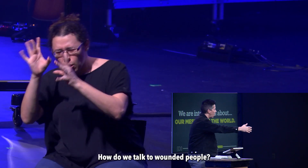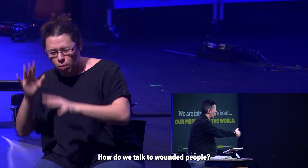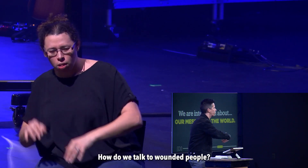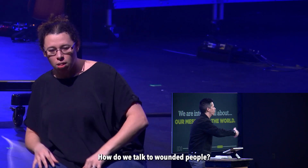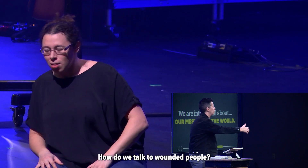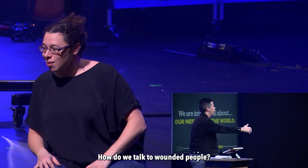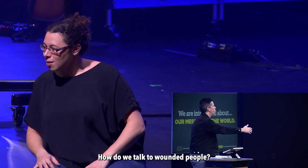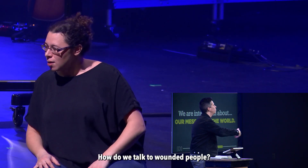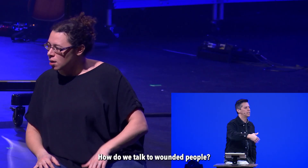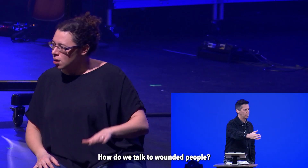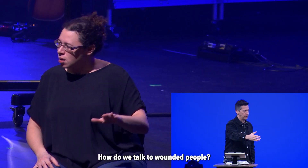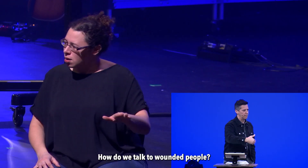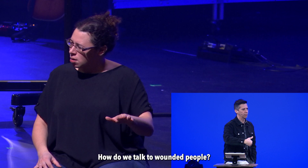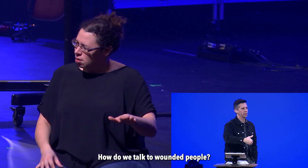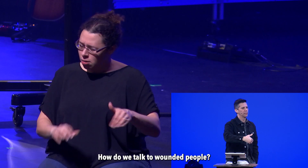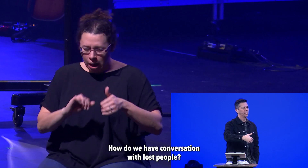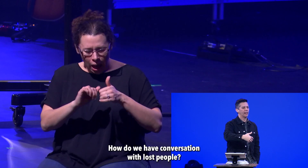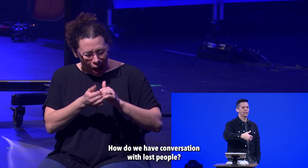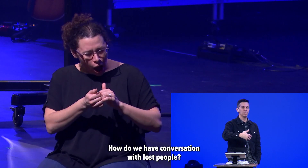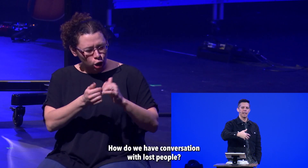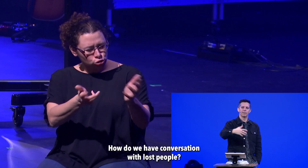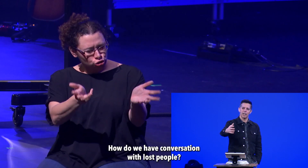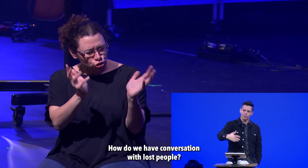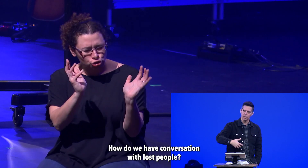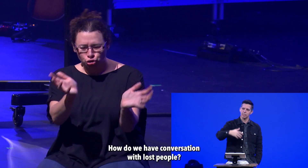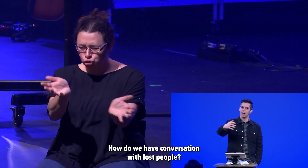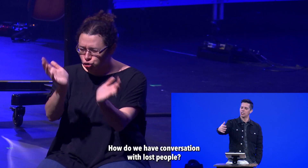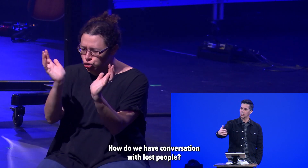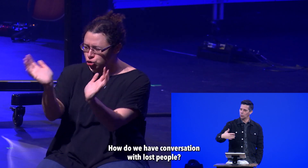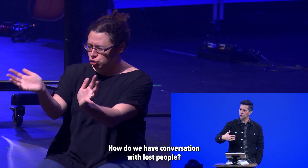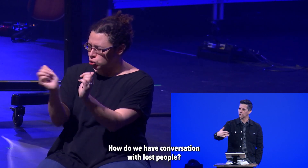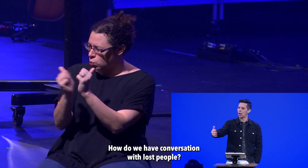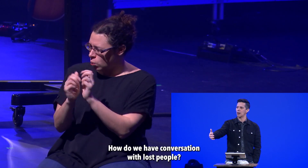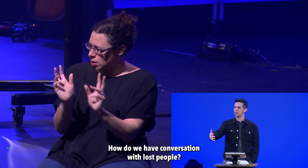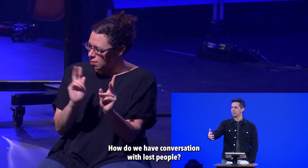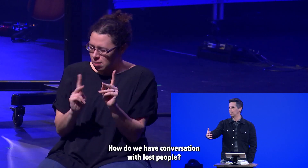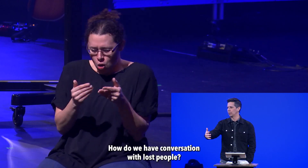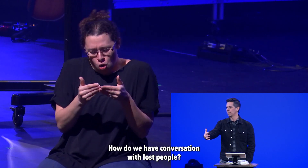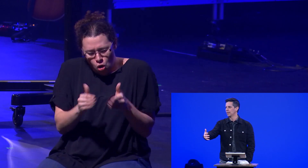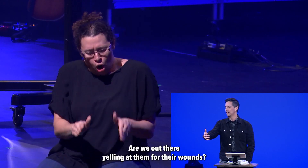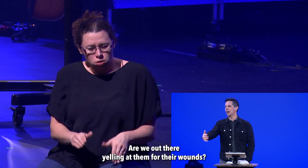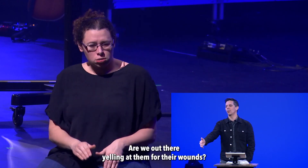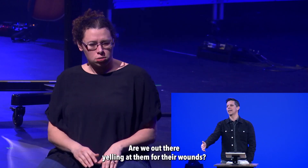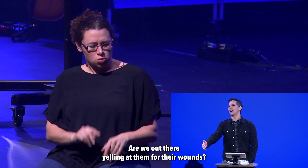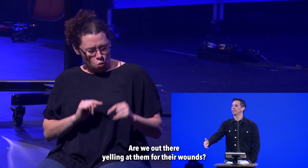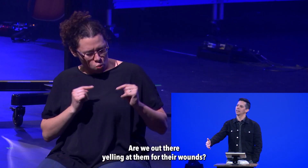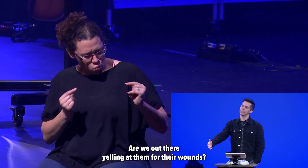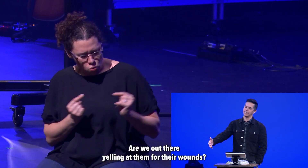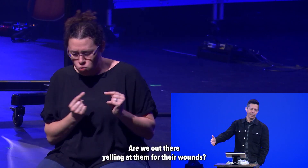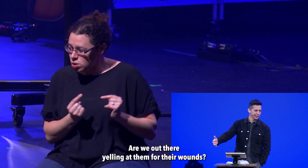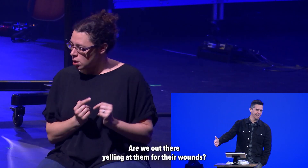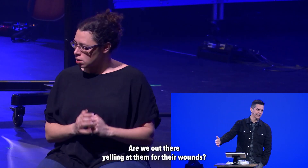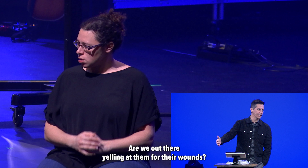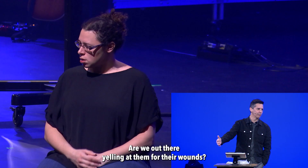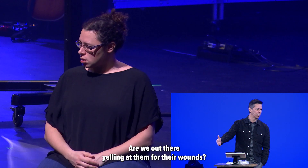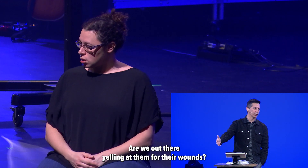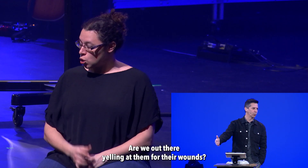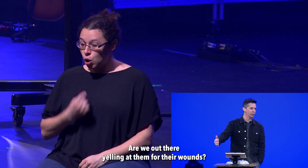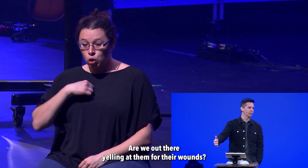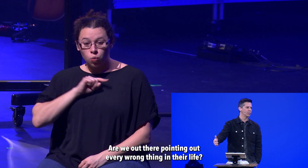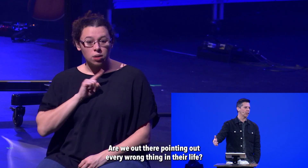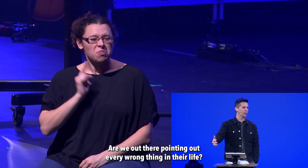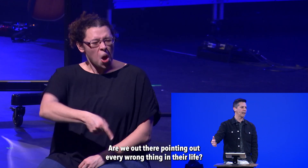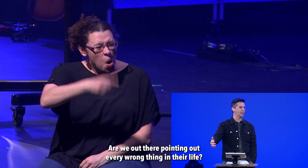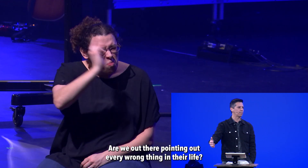do we talk to wounded people? How do we have conversation with lost people? Are we out there yelling at them for